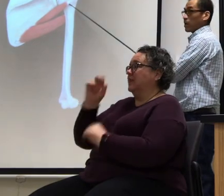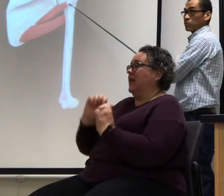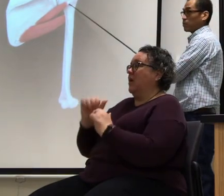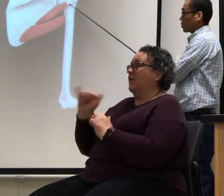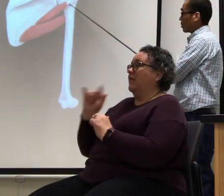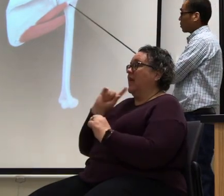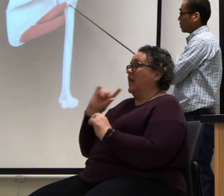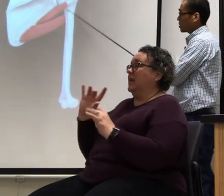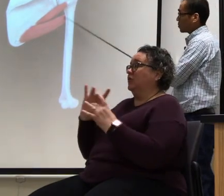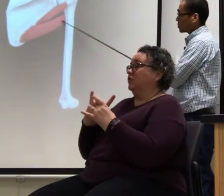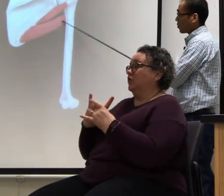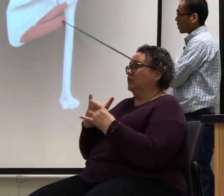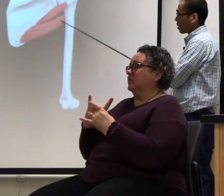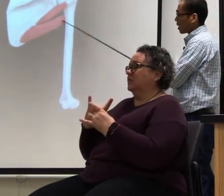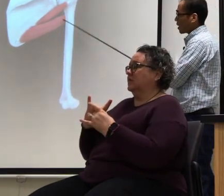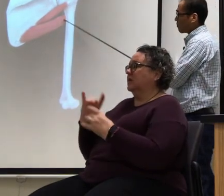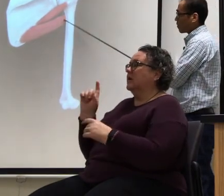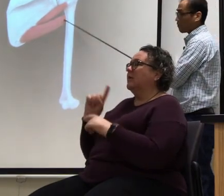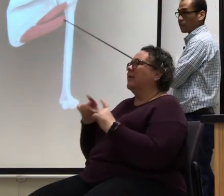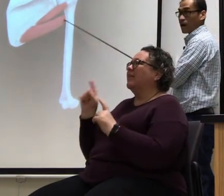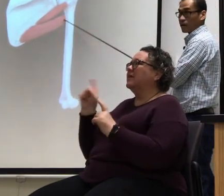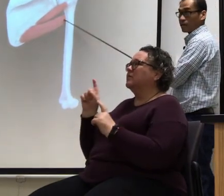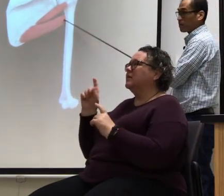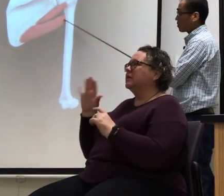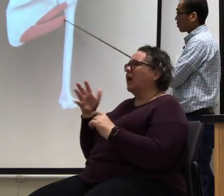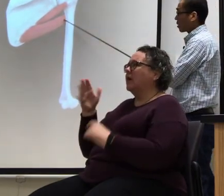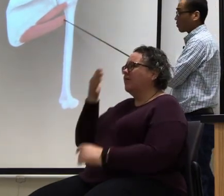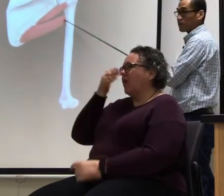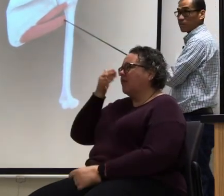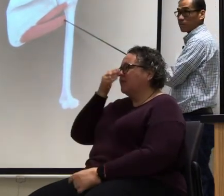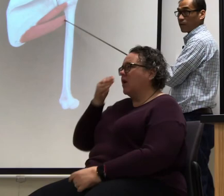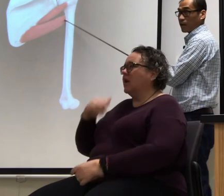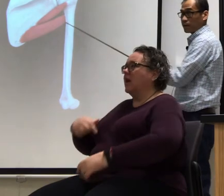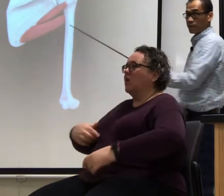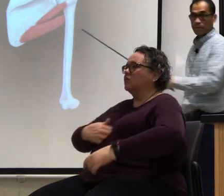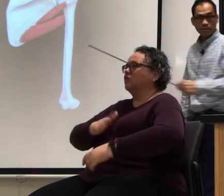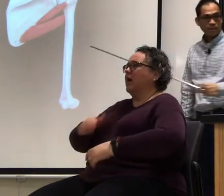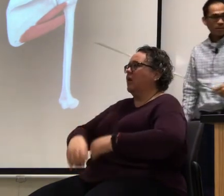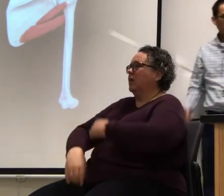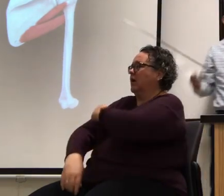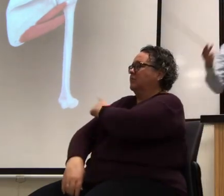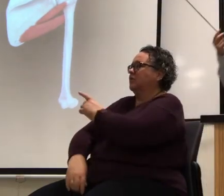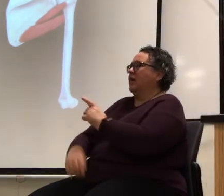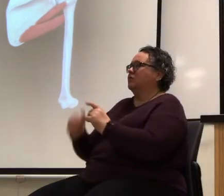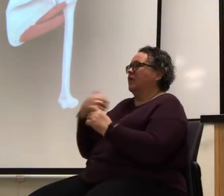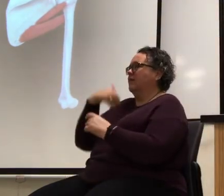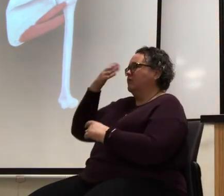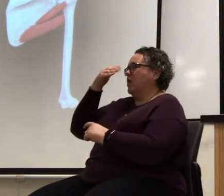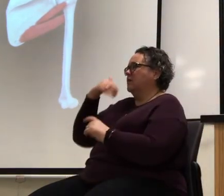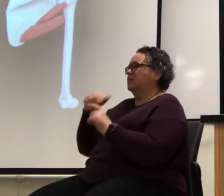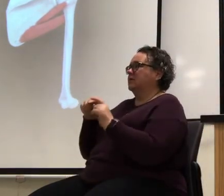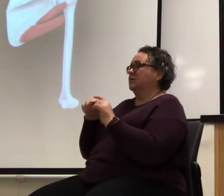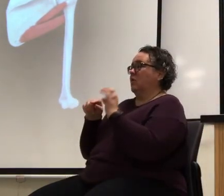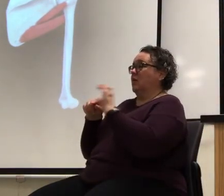that's the greater tubercle. But this one's going kind of on the front, going around to the front.